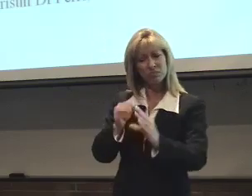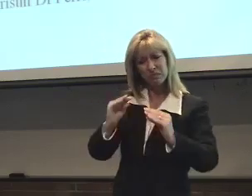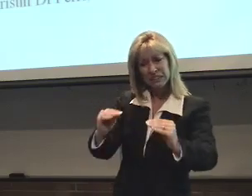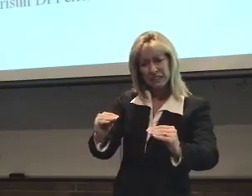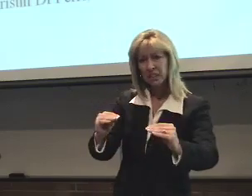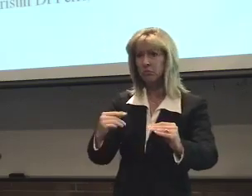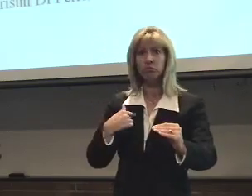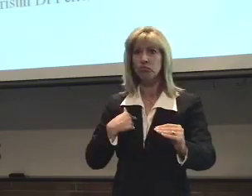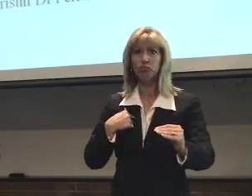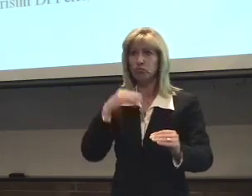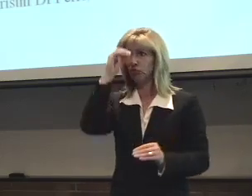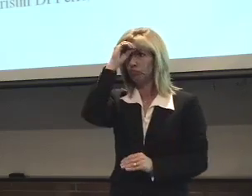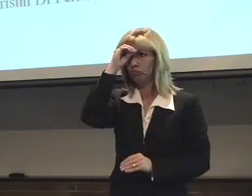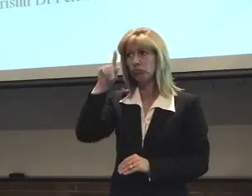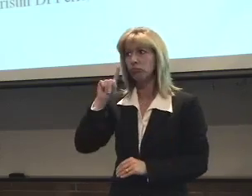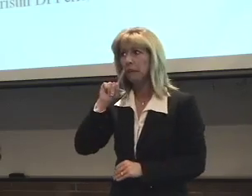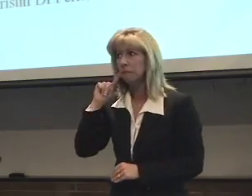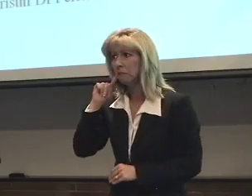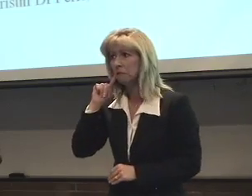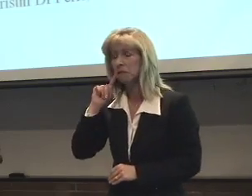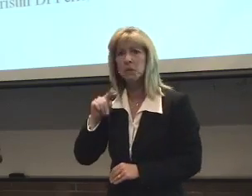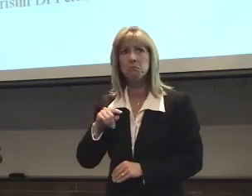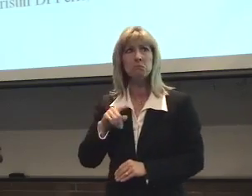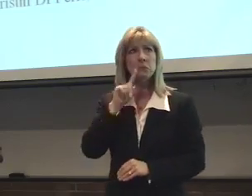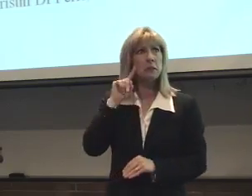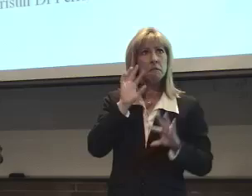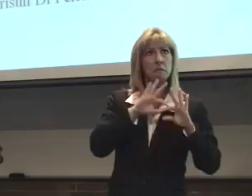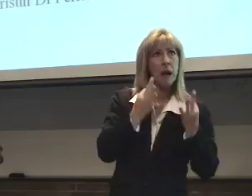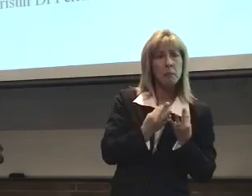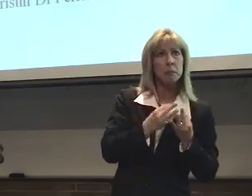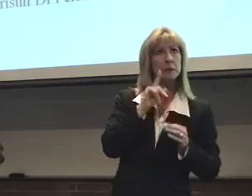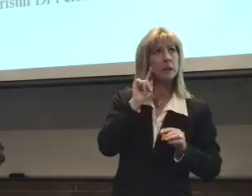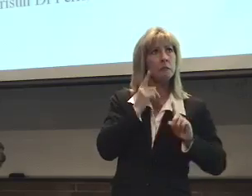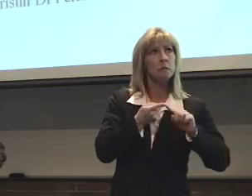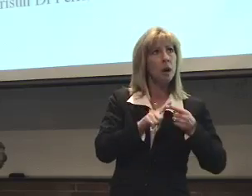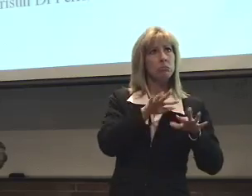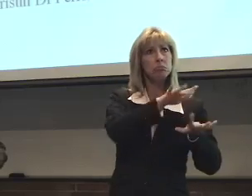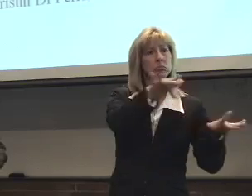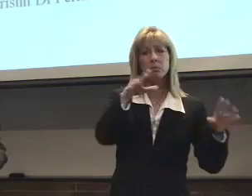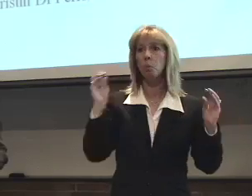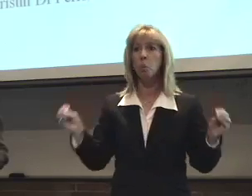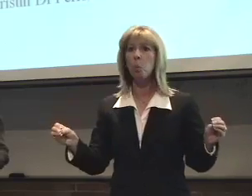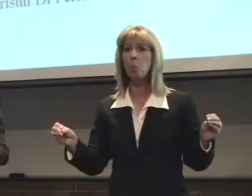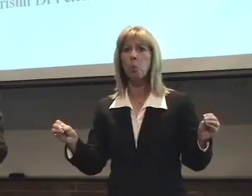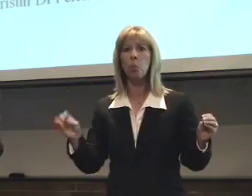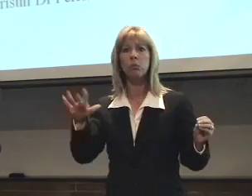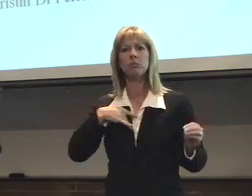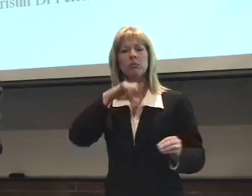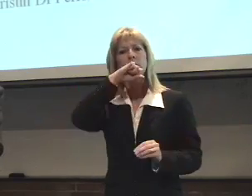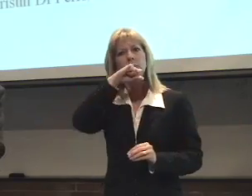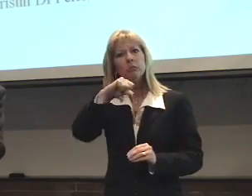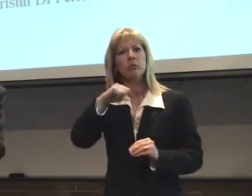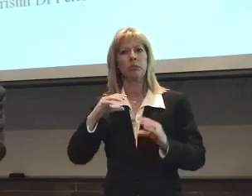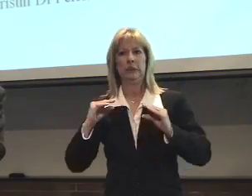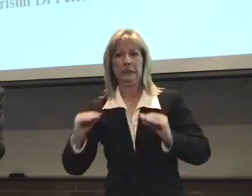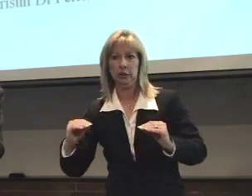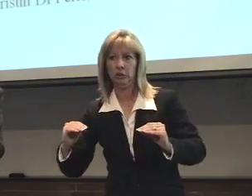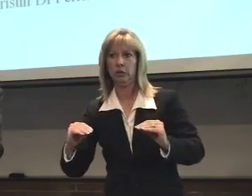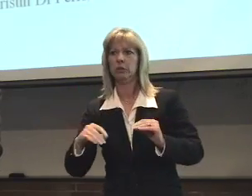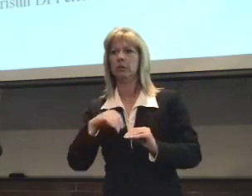and culture. Went to a master's program that very much supported signed English, using your voice at the